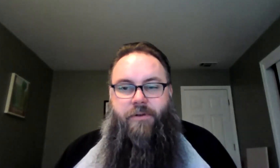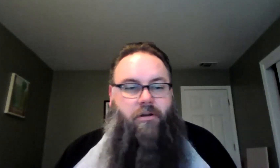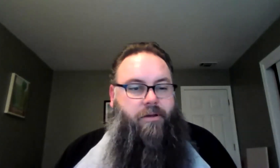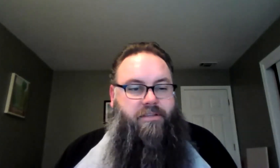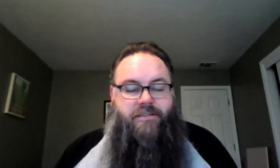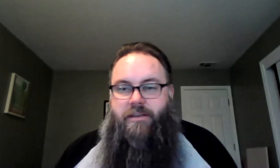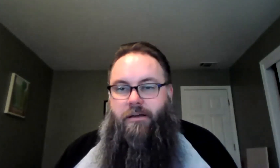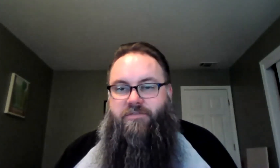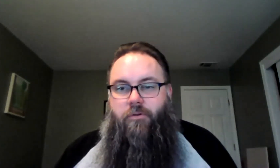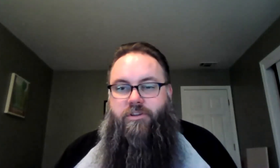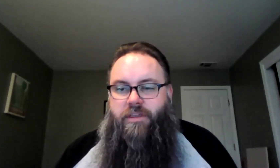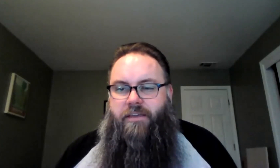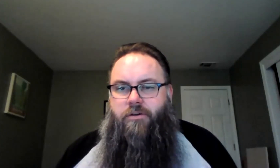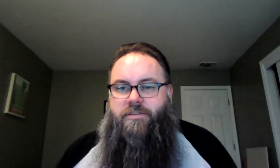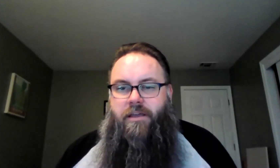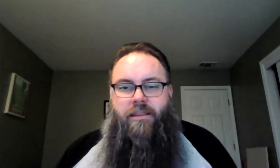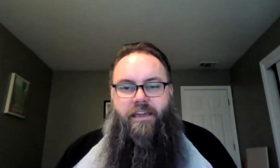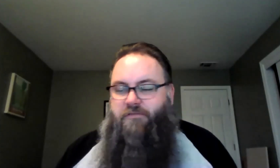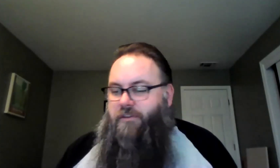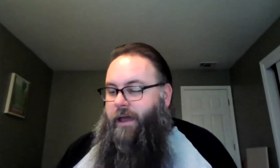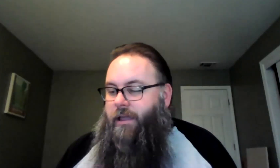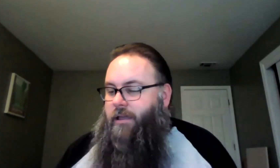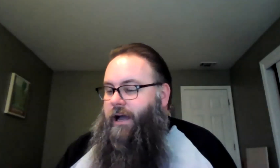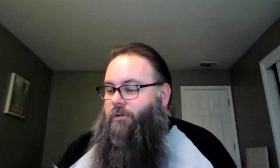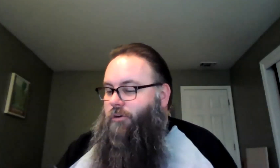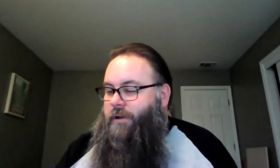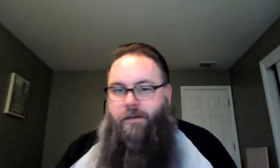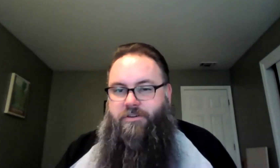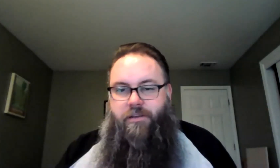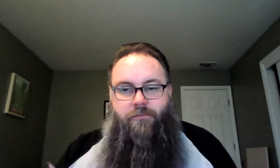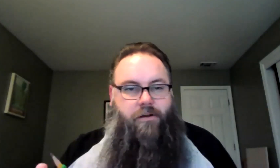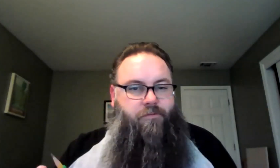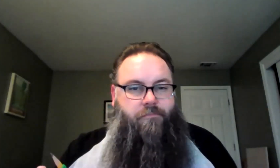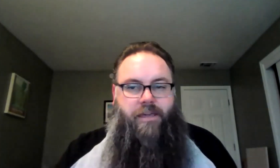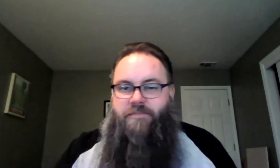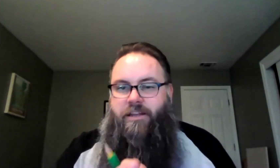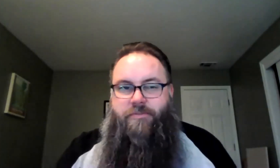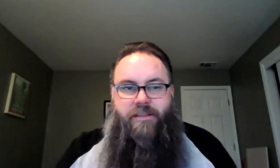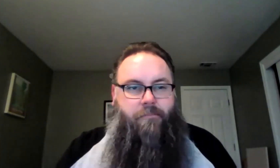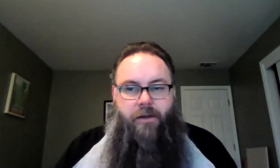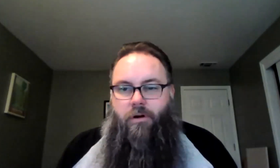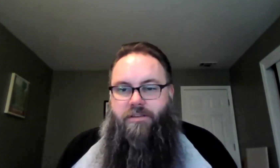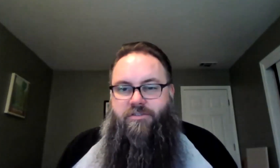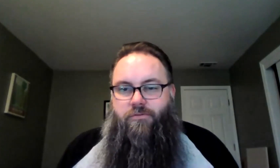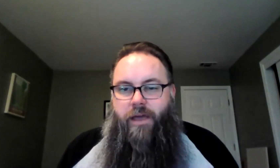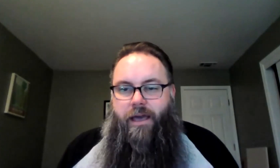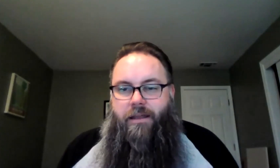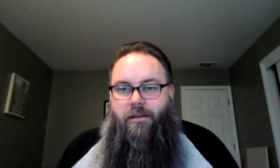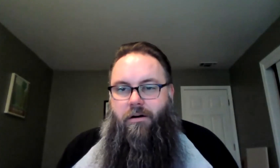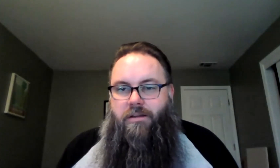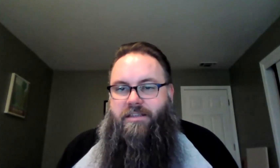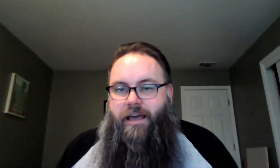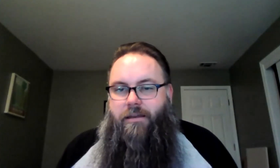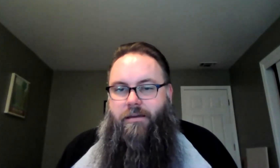very transparent about this as well. We do thank those that gave feedback. I will open it up to anyone from case management that might want to